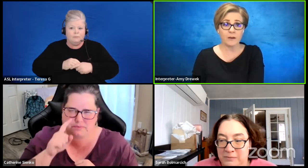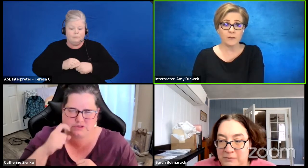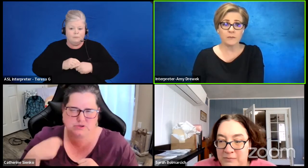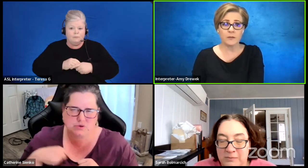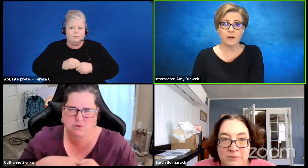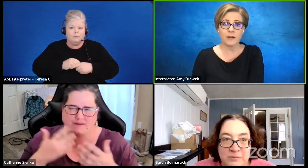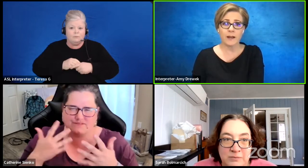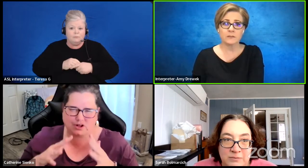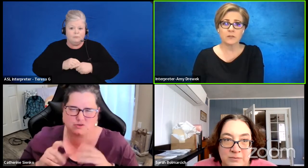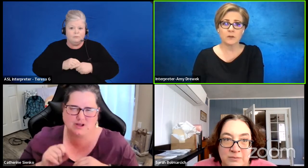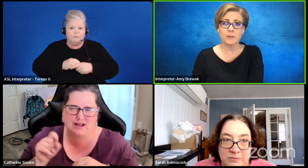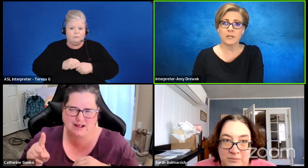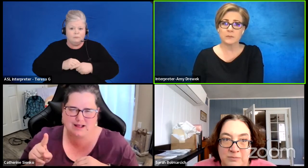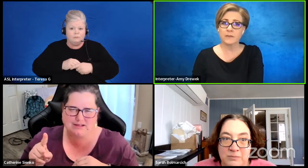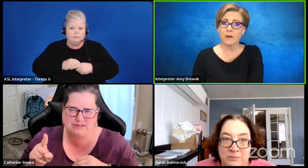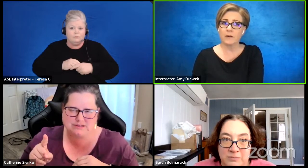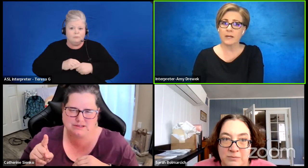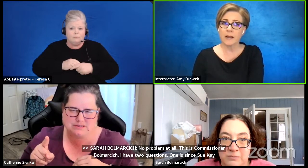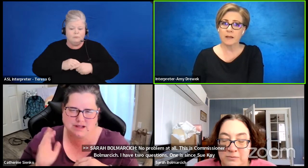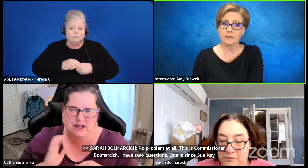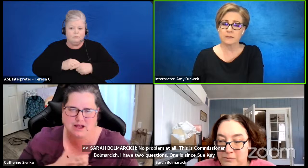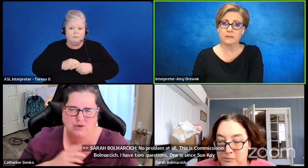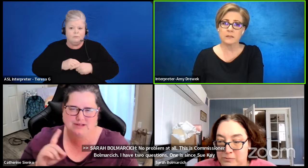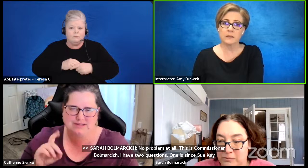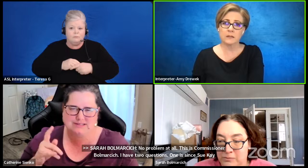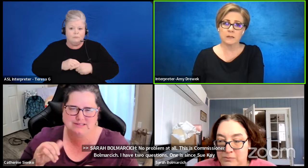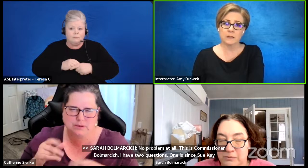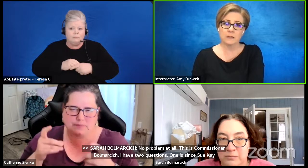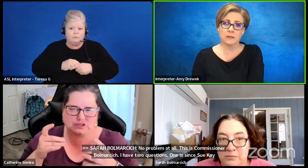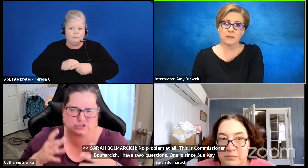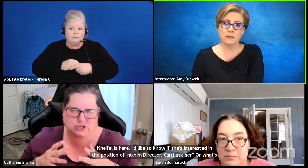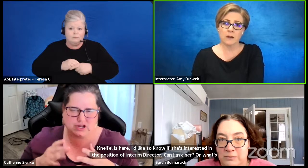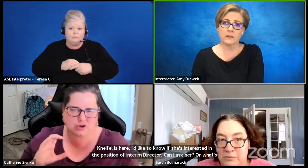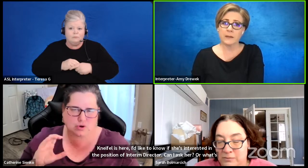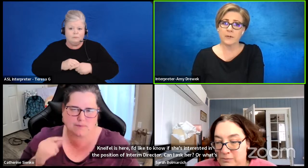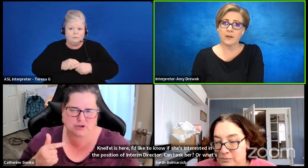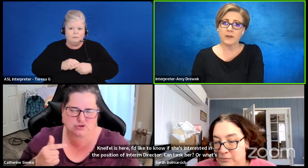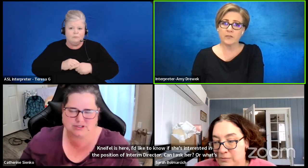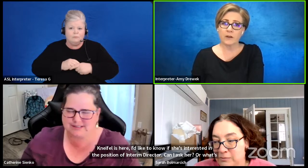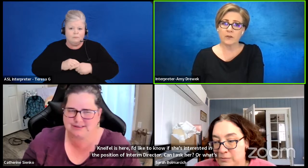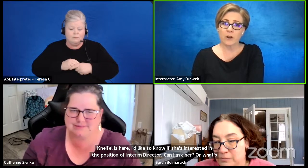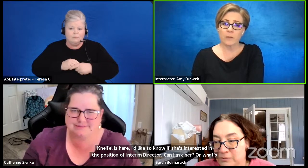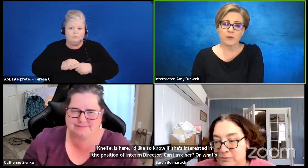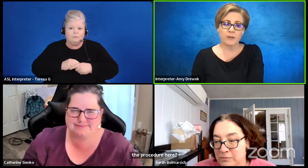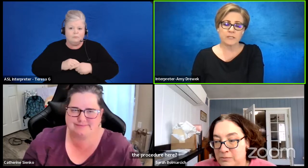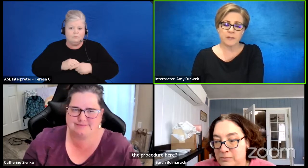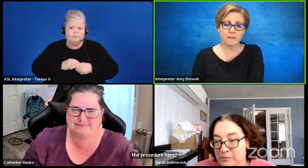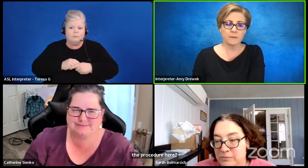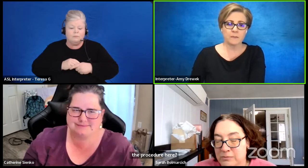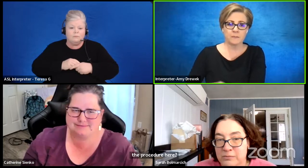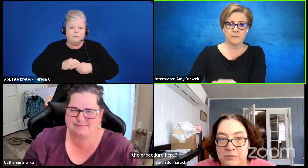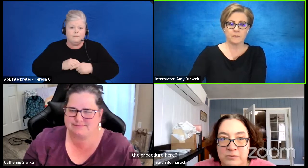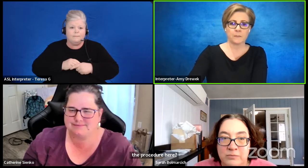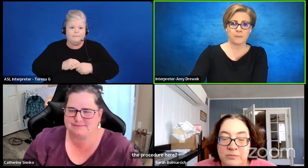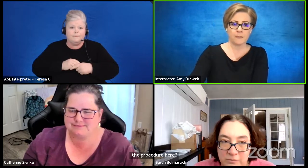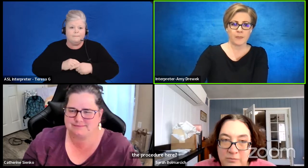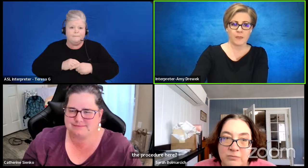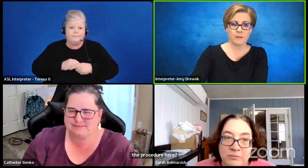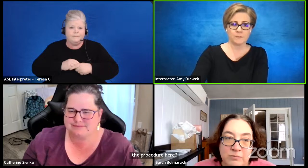I think to be fair, you can ask her because we've already asked our Deputy Director, Carmen